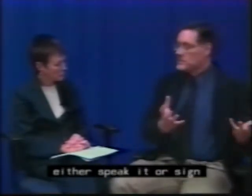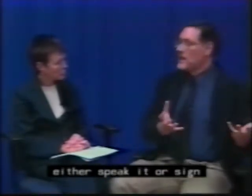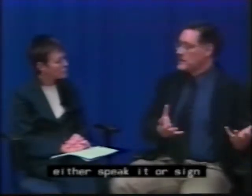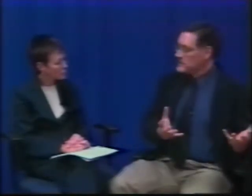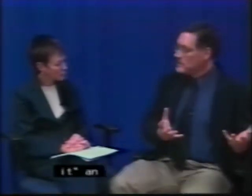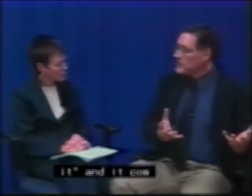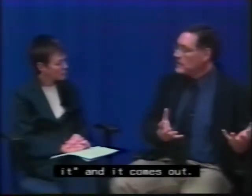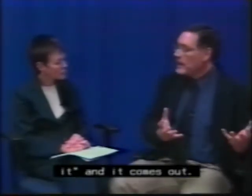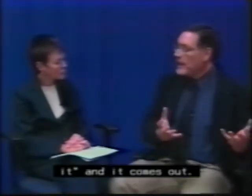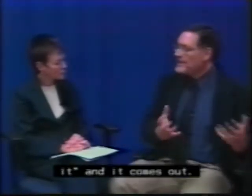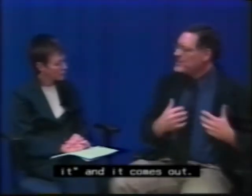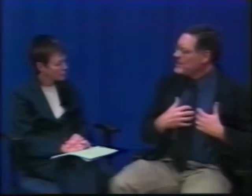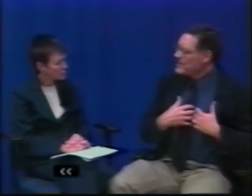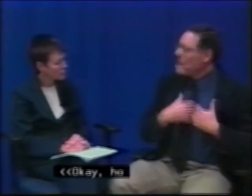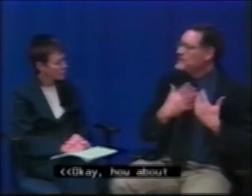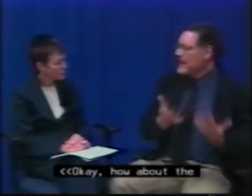sign it. Mm-hmm. And it comes out.